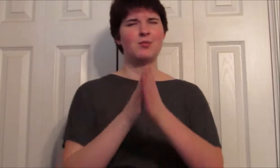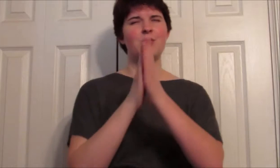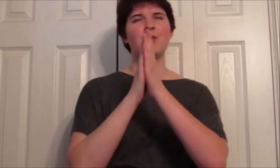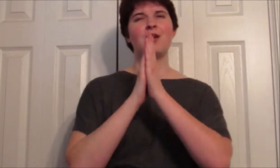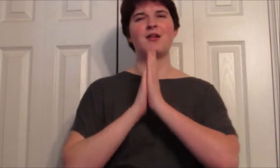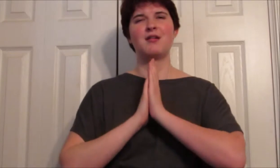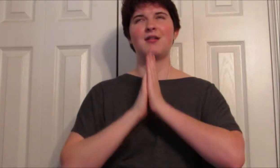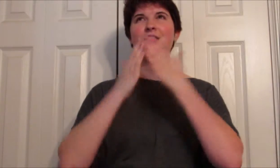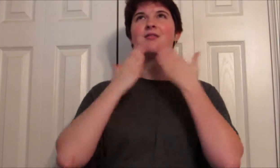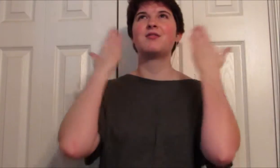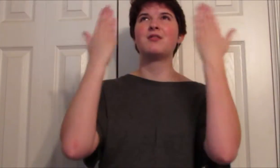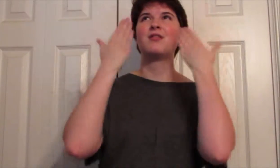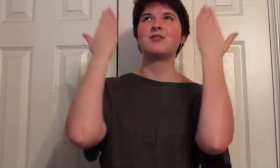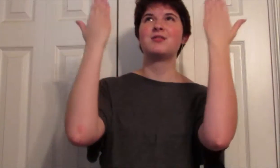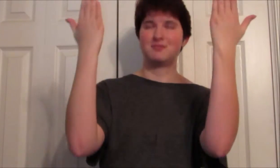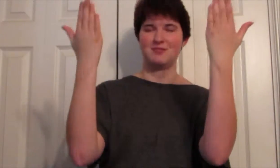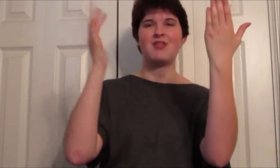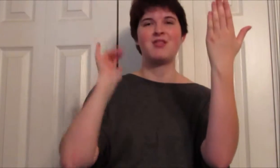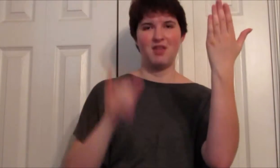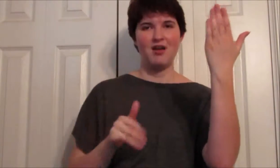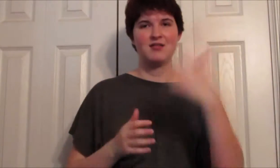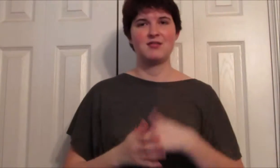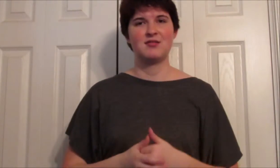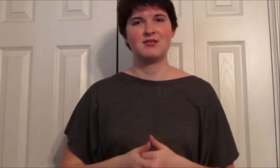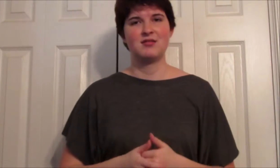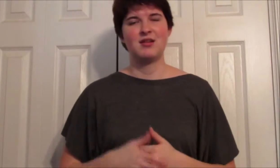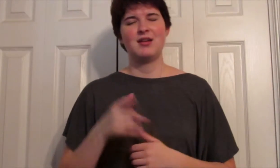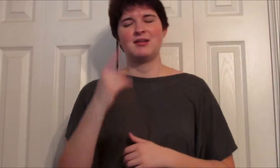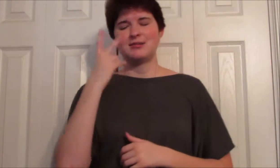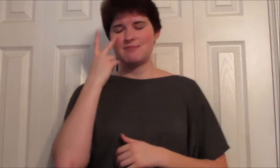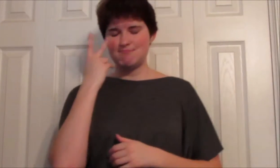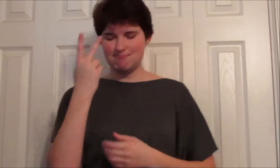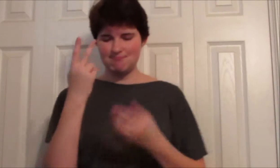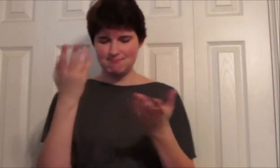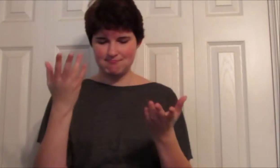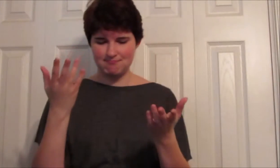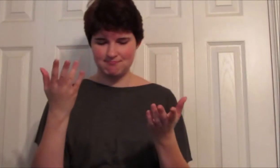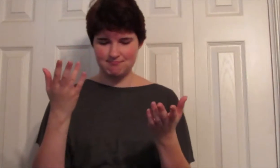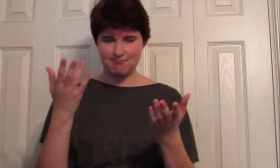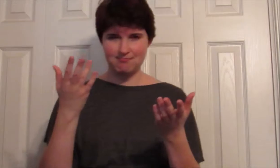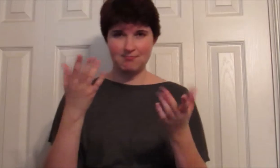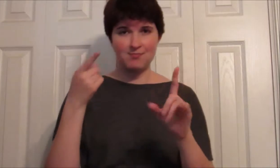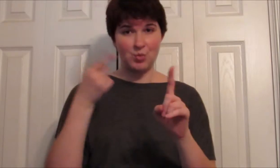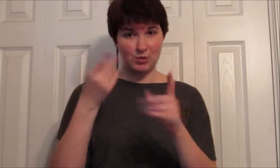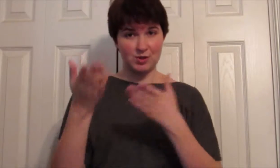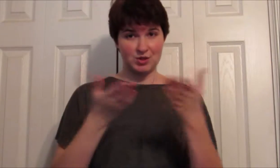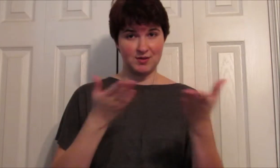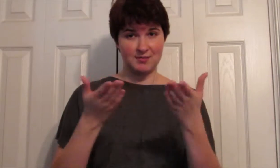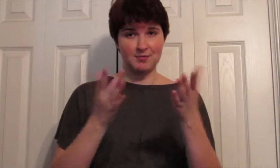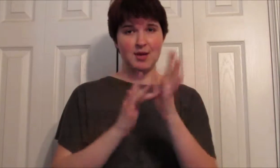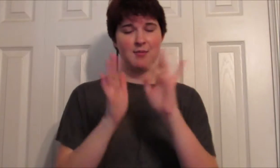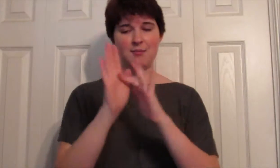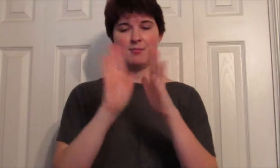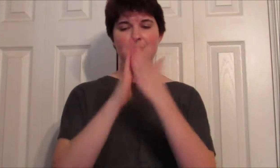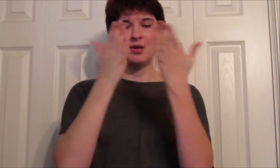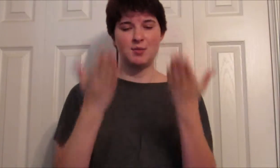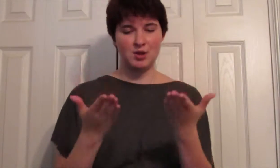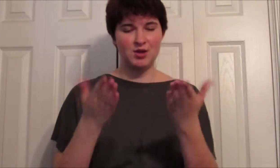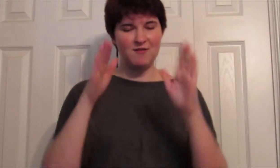of prayer and of gratitude and thankfulness. You see, this is the thing about serving. Biblical serving is